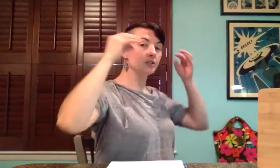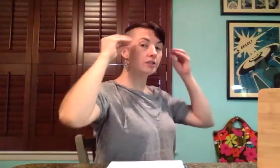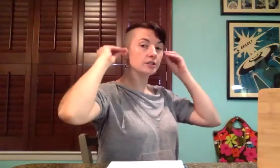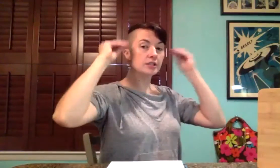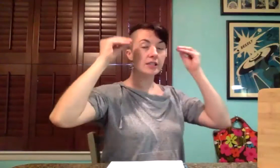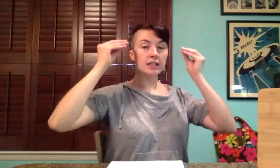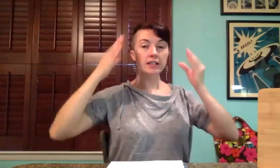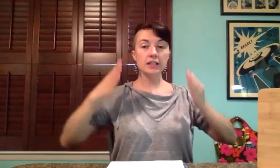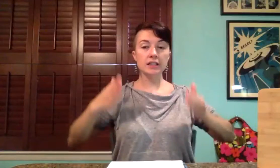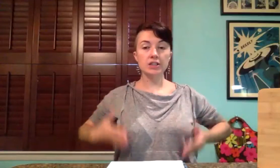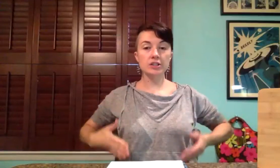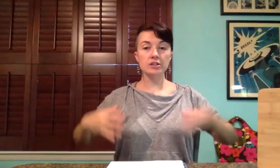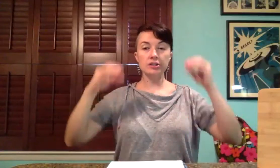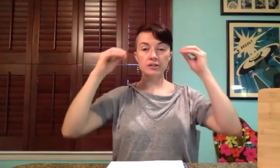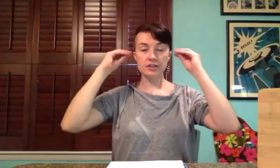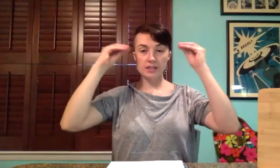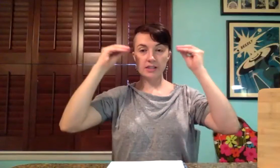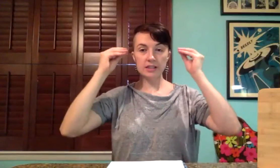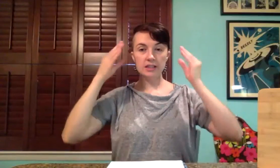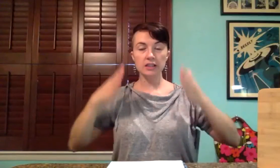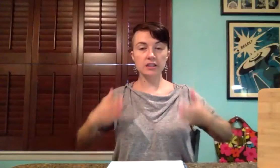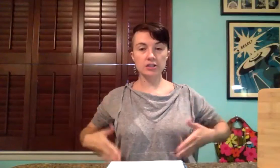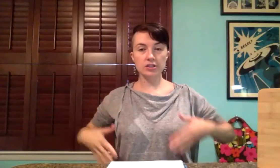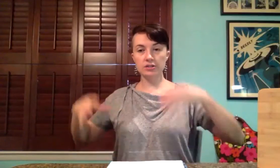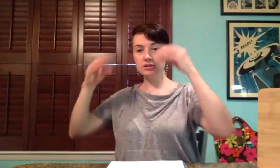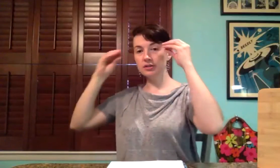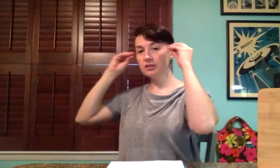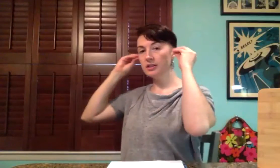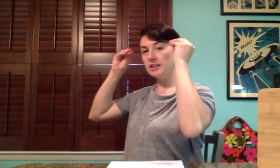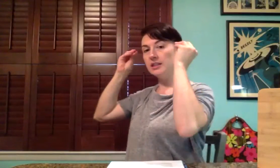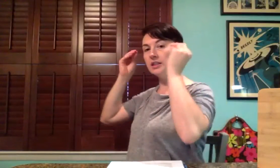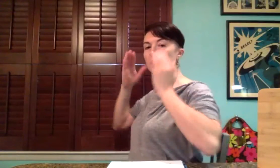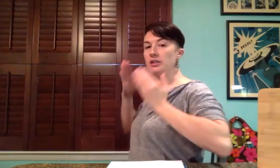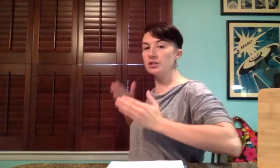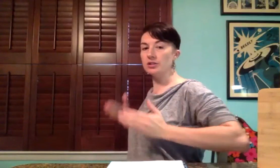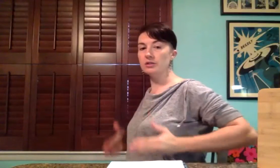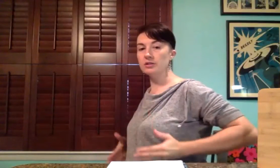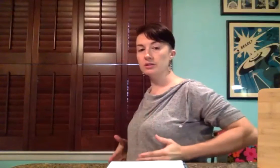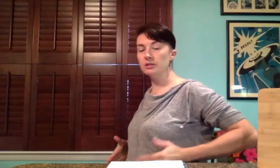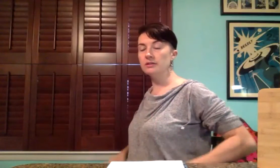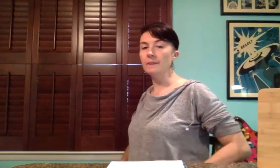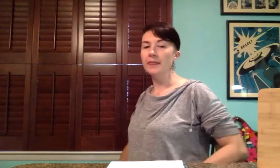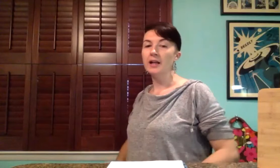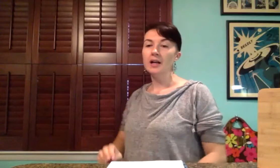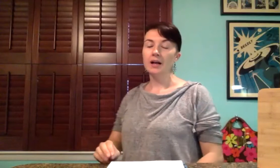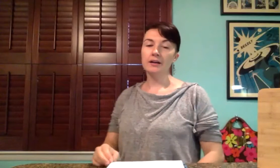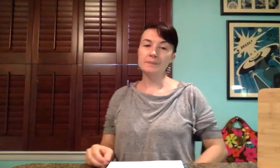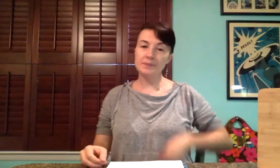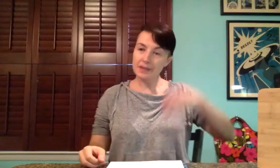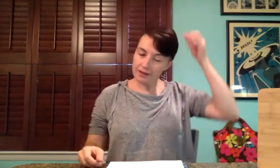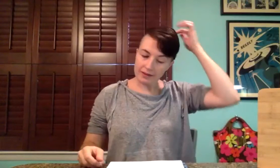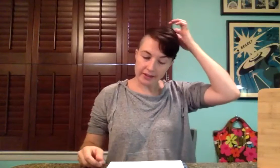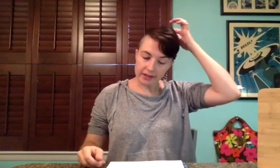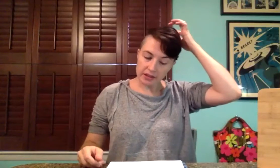teacher, teacher, teacher, teacher. Like a lot